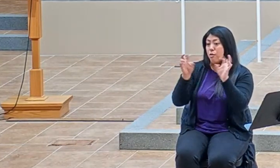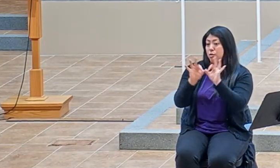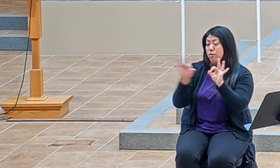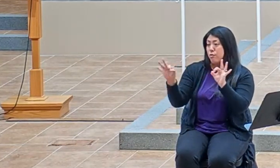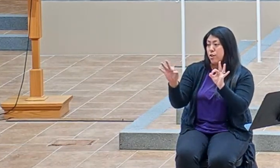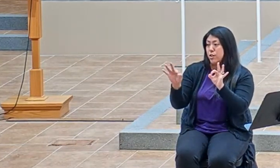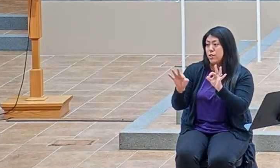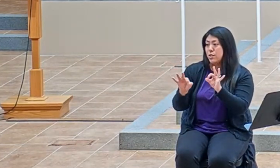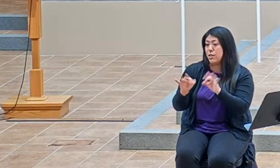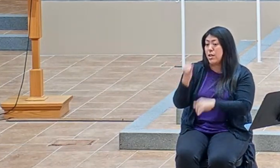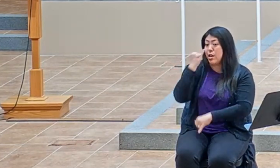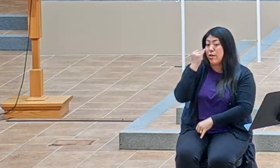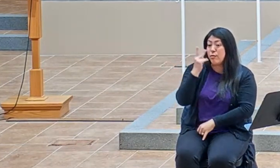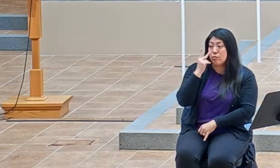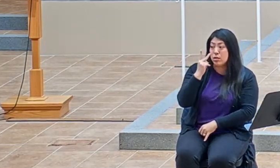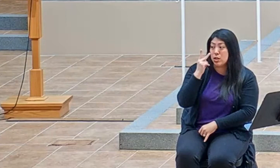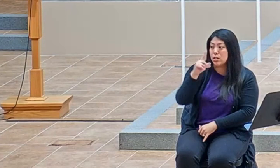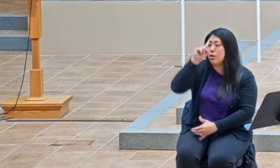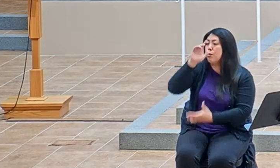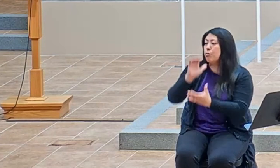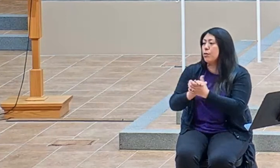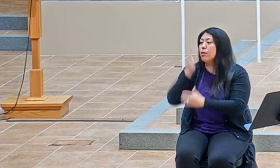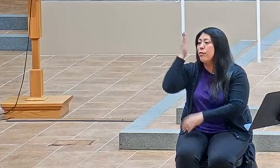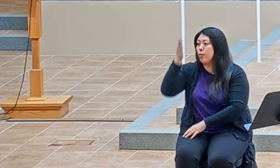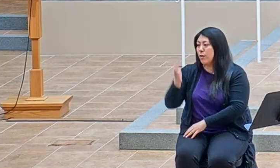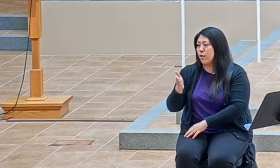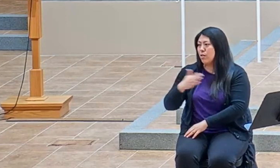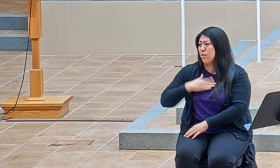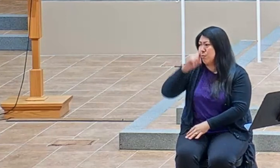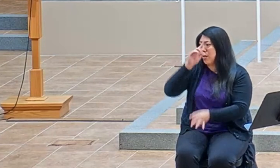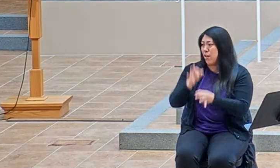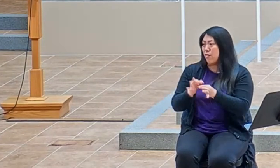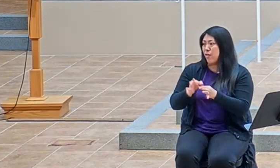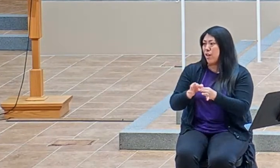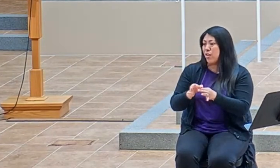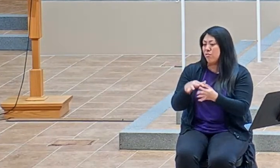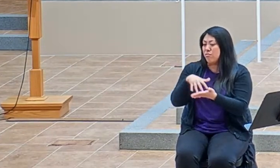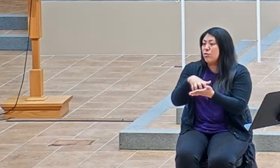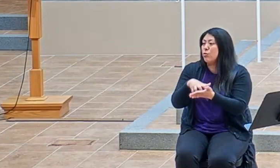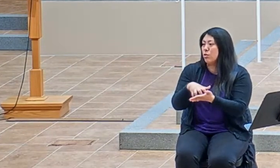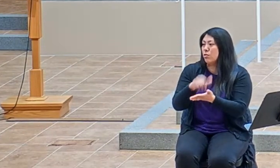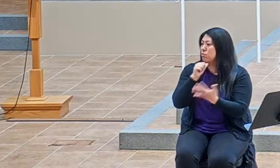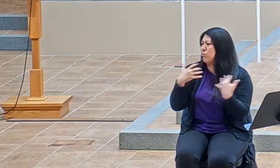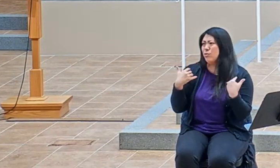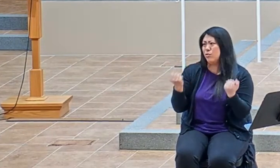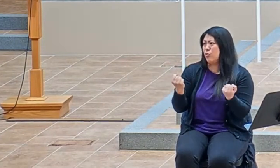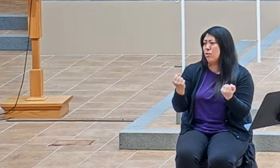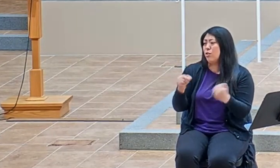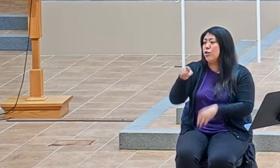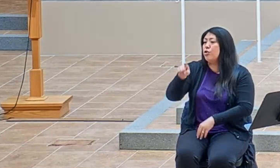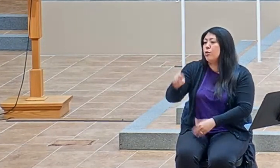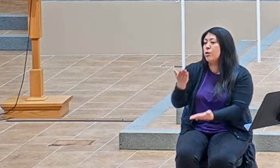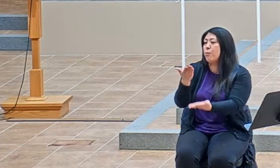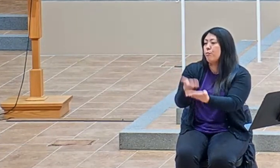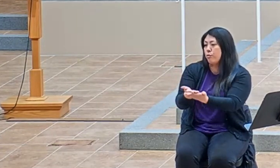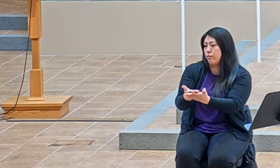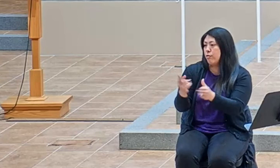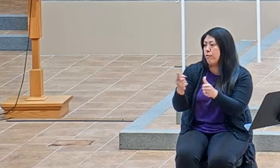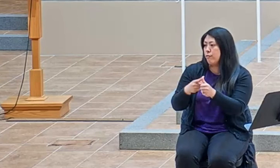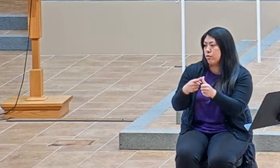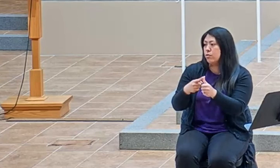seeing is believing. My faith wasn't that strong. You had to prove it to me.